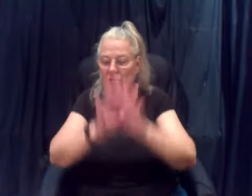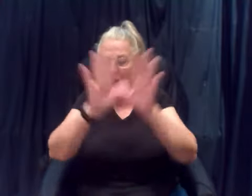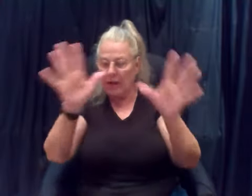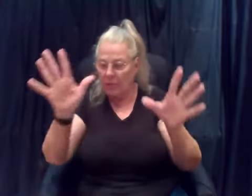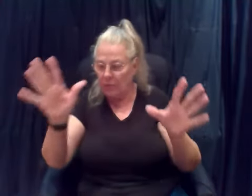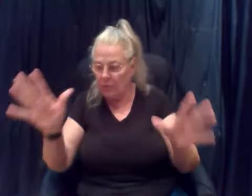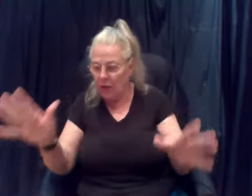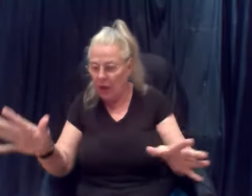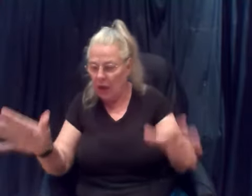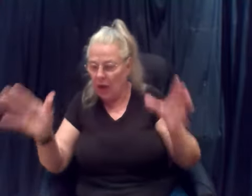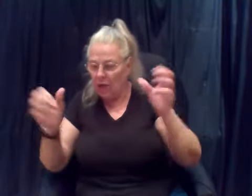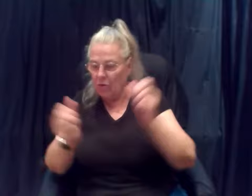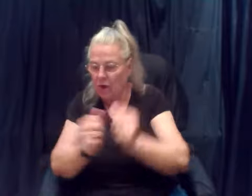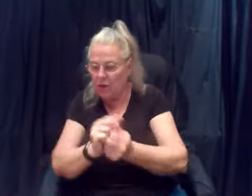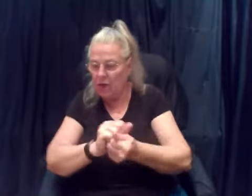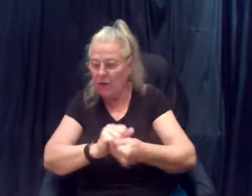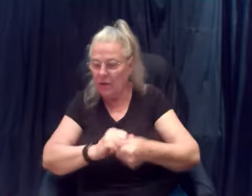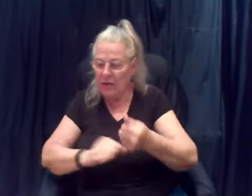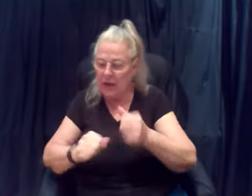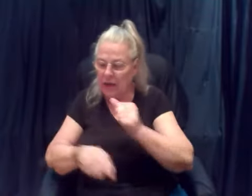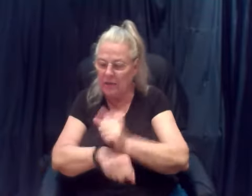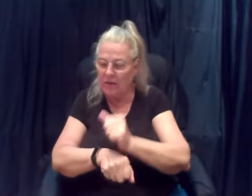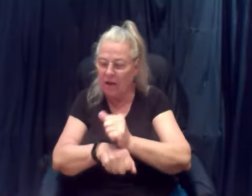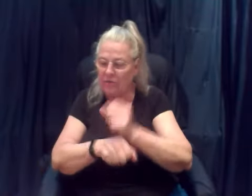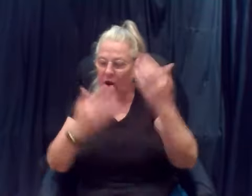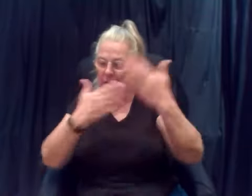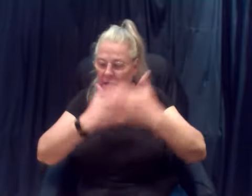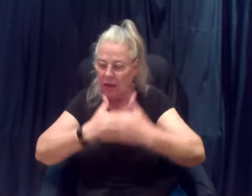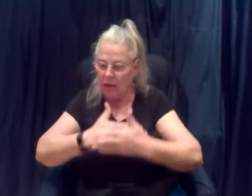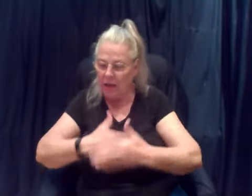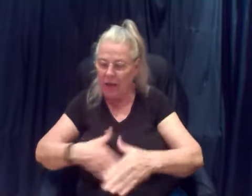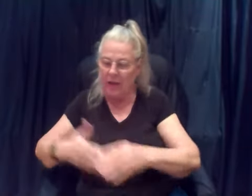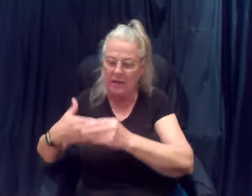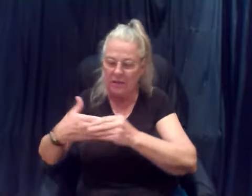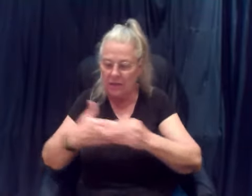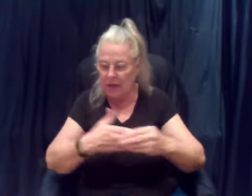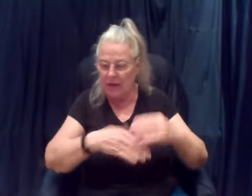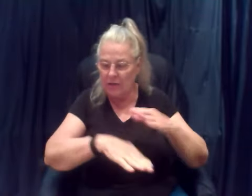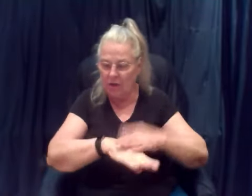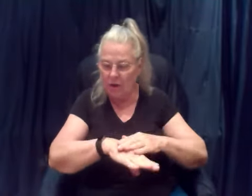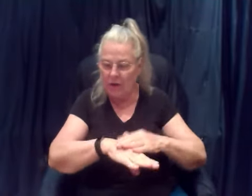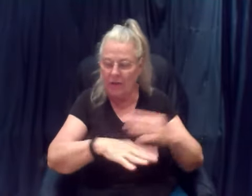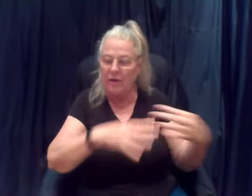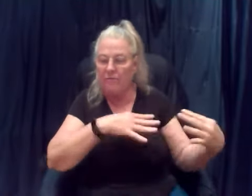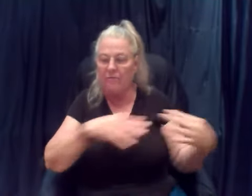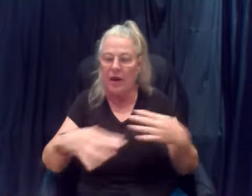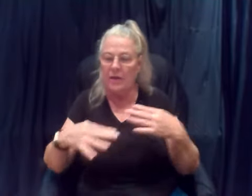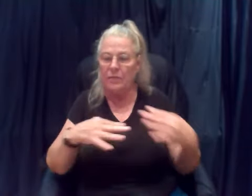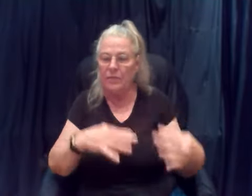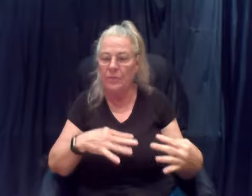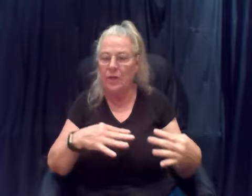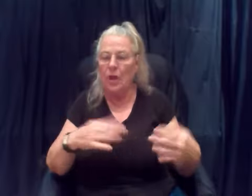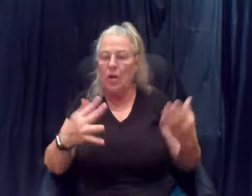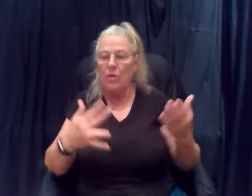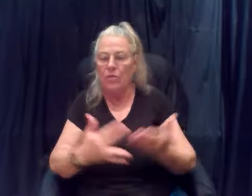light, crushing the deeds of darkness. Lead us on in the fight.